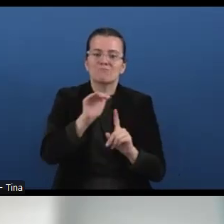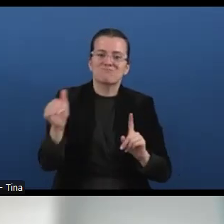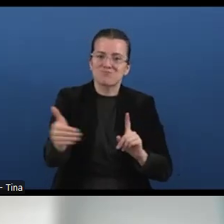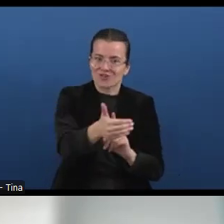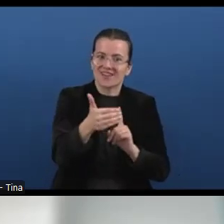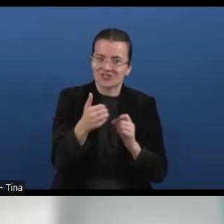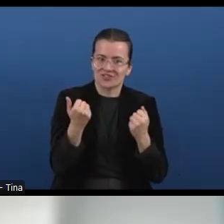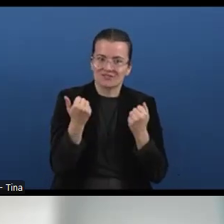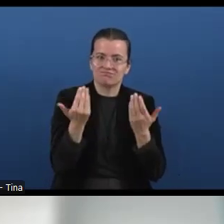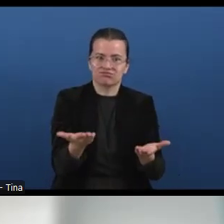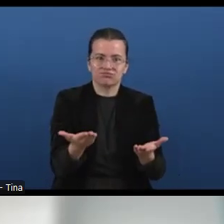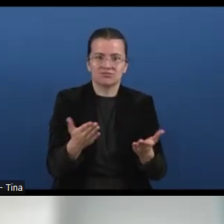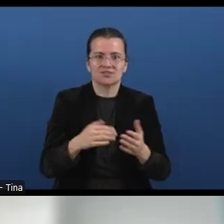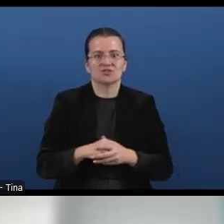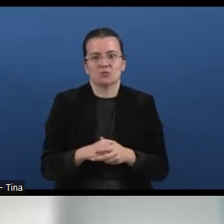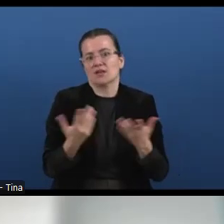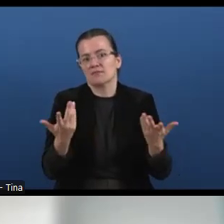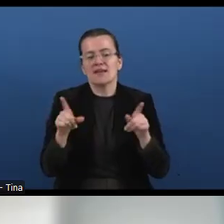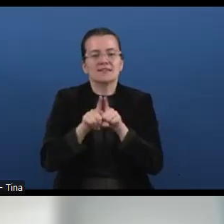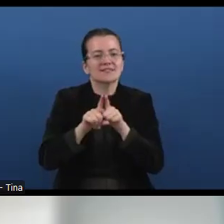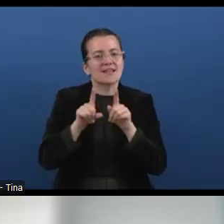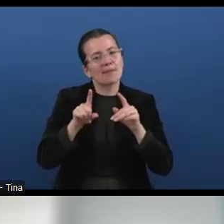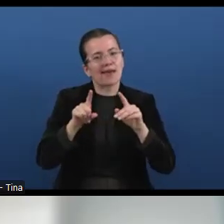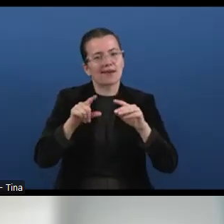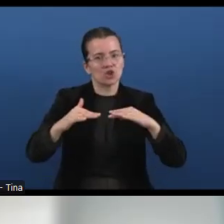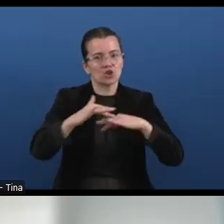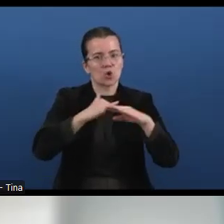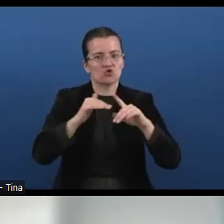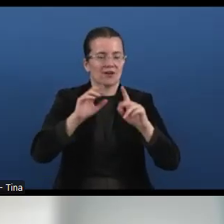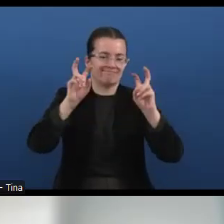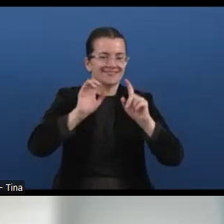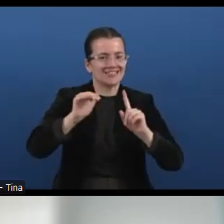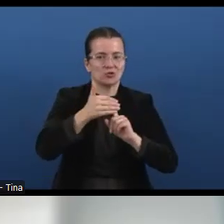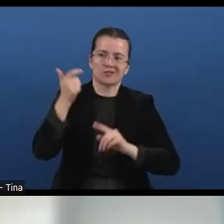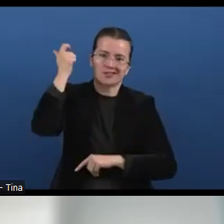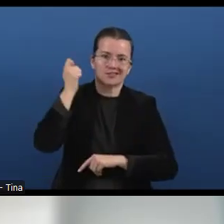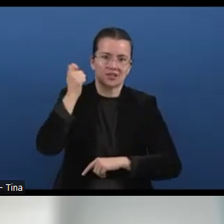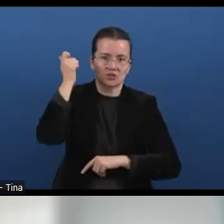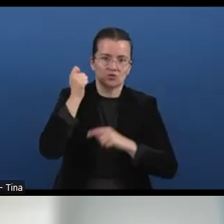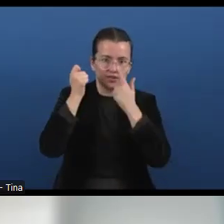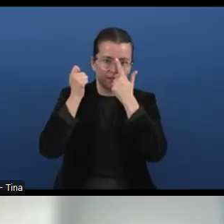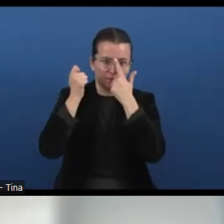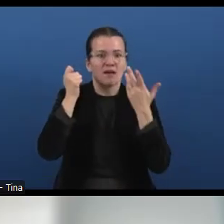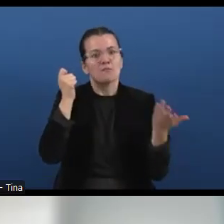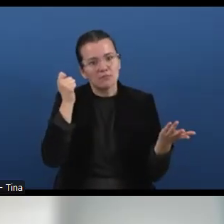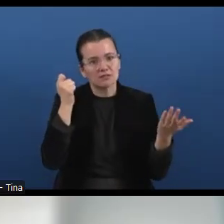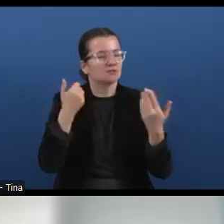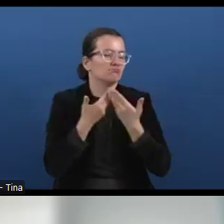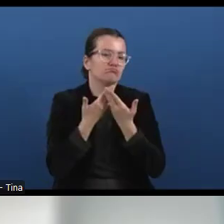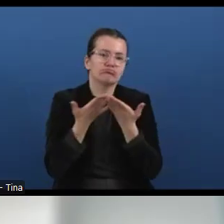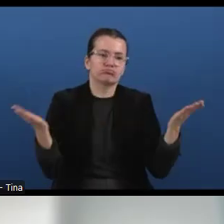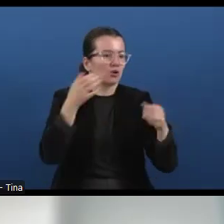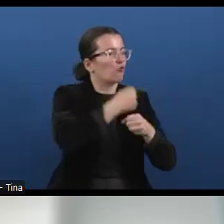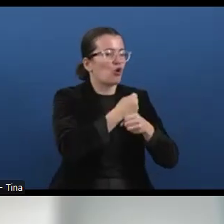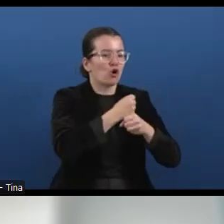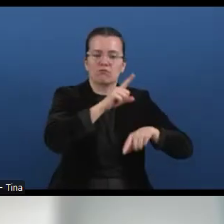branch coverage, ensuring that all employees have a safety net, even in countries